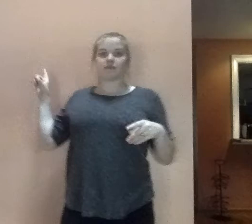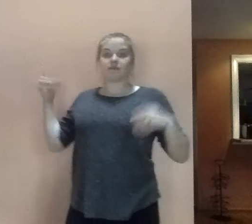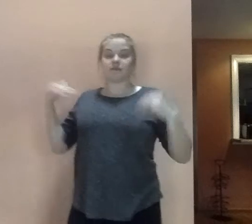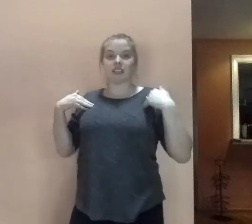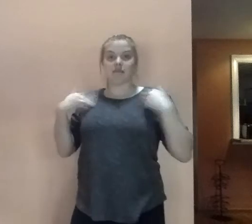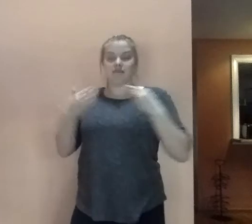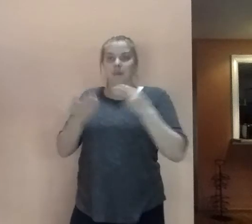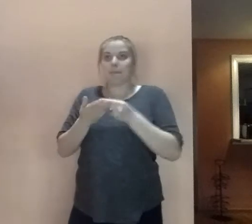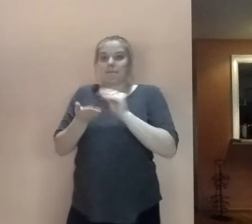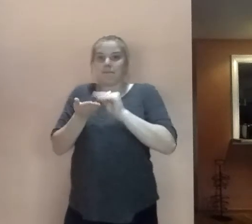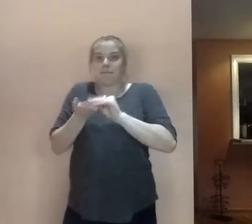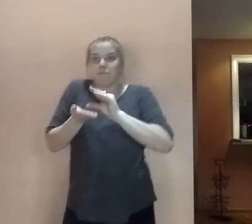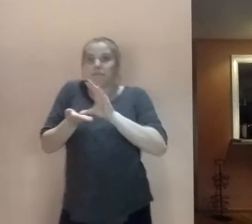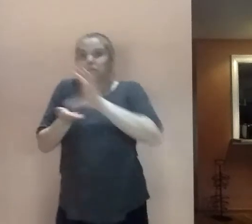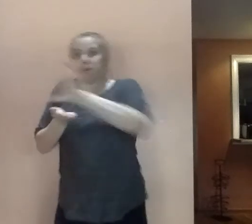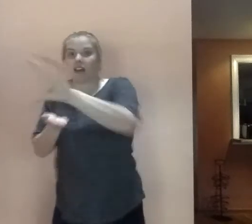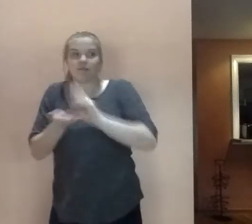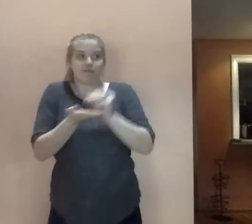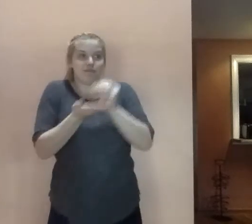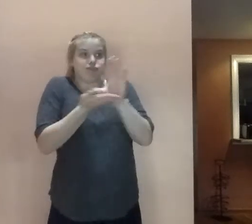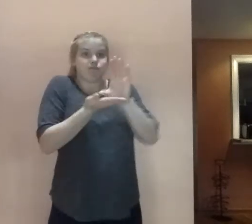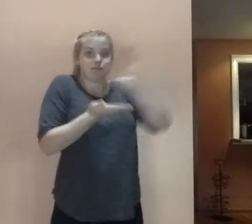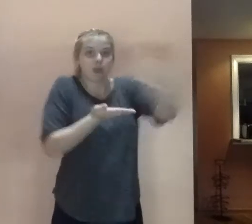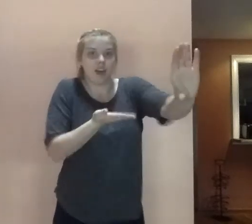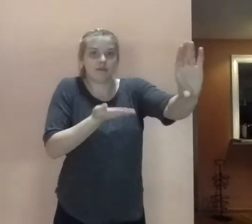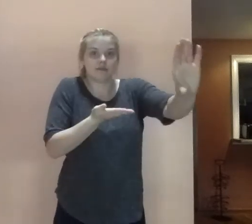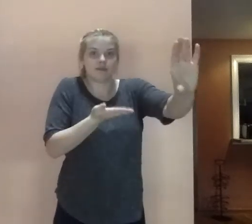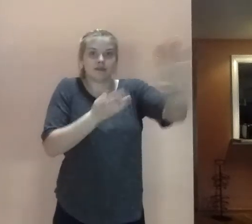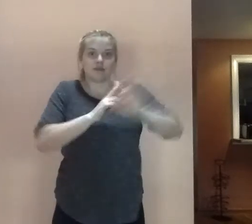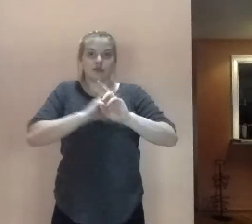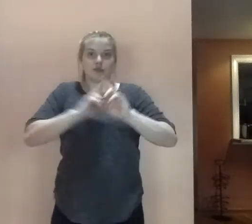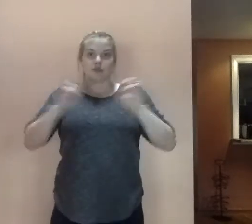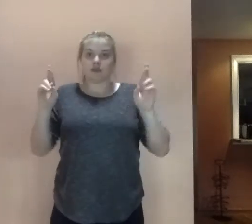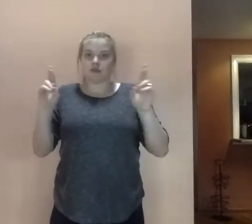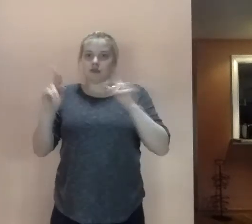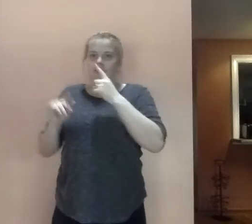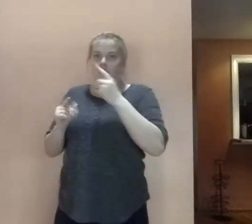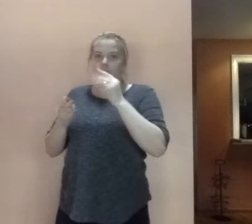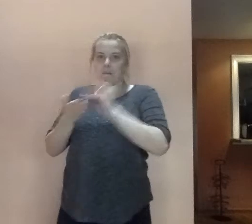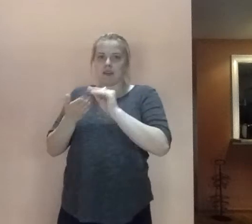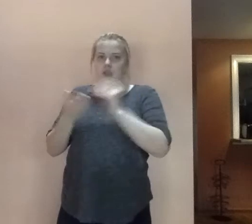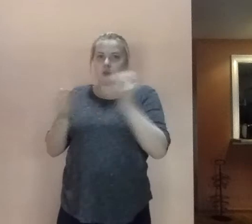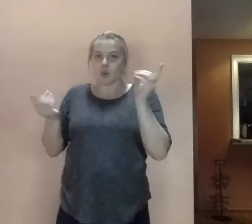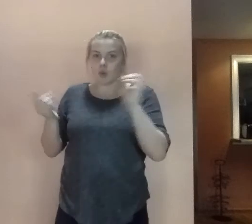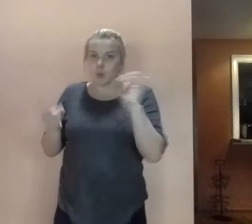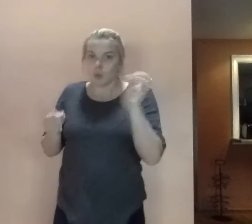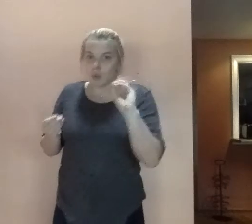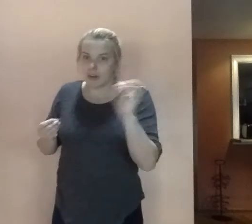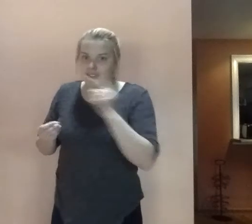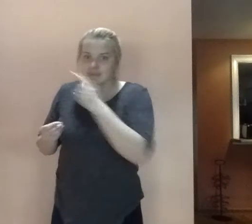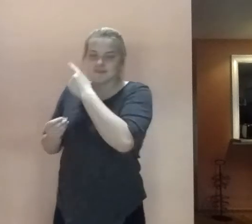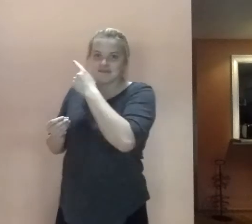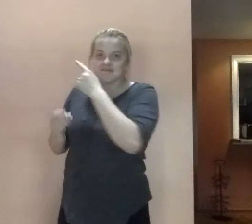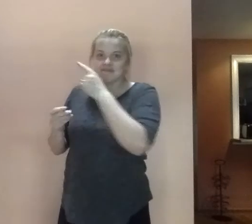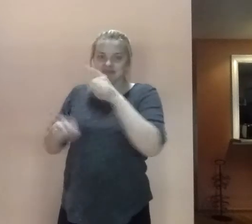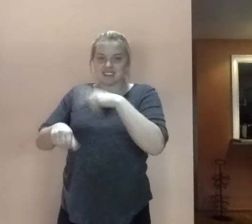main study that started the whole saturated fat media craze was funded by the National Dairy Council. The egg industry similarly funds studies that